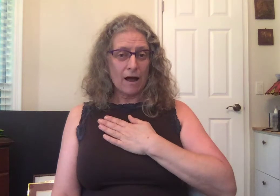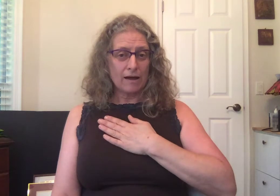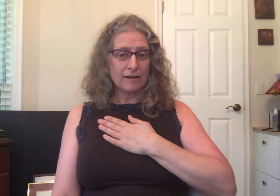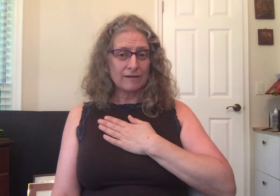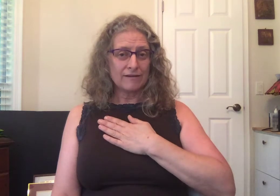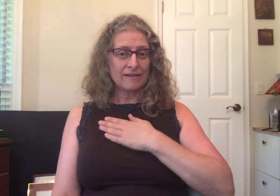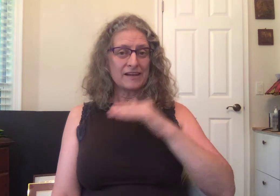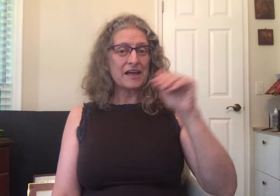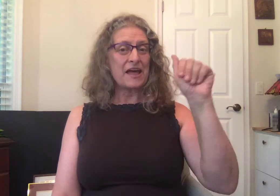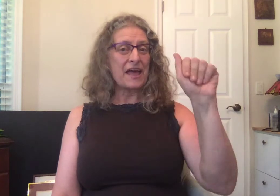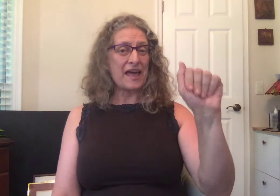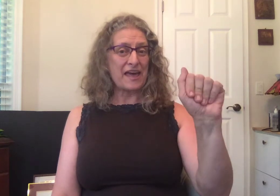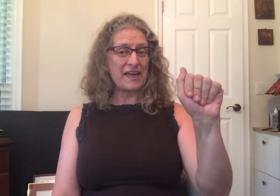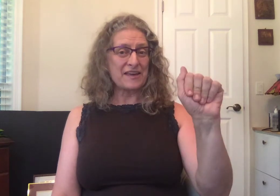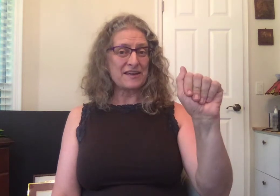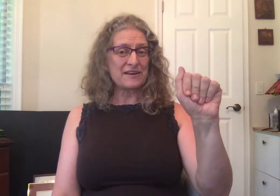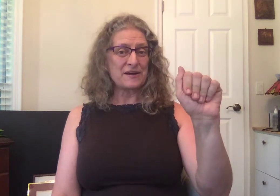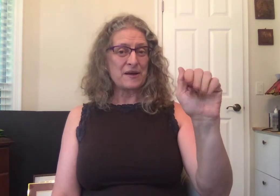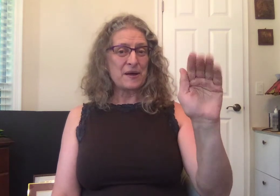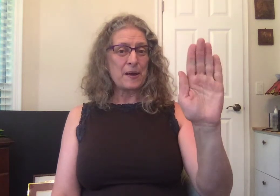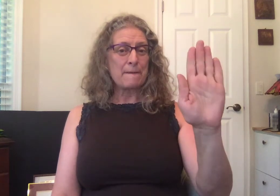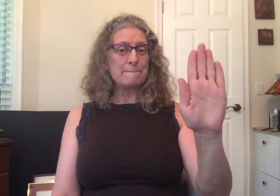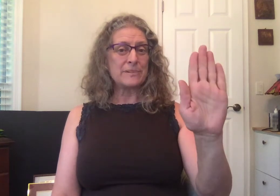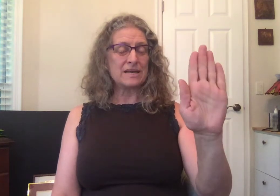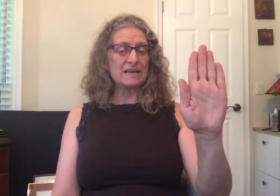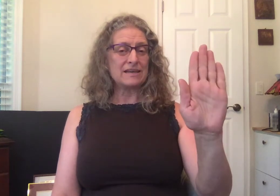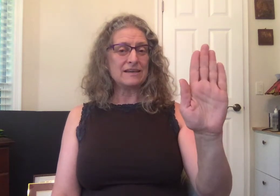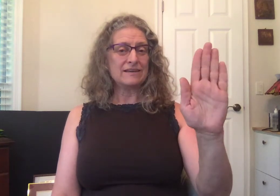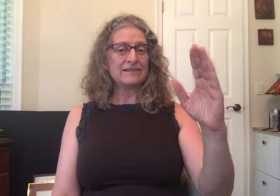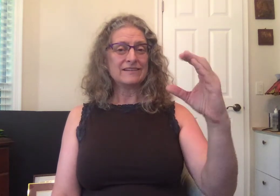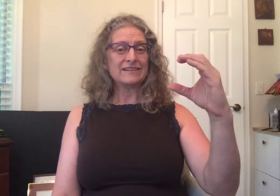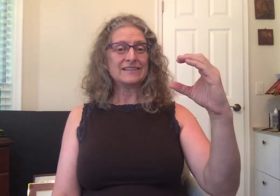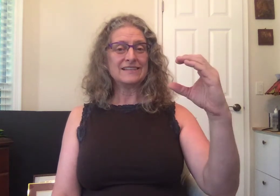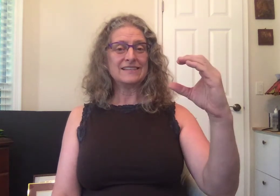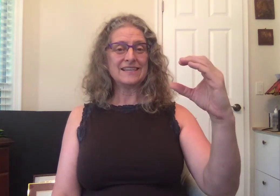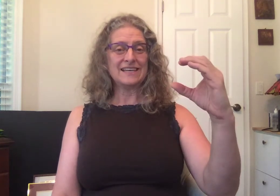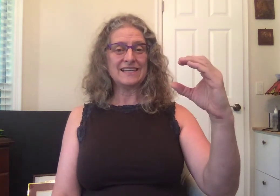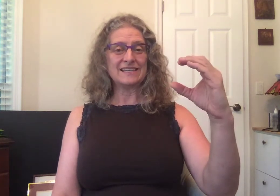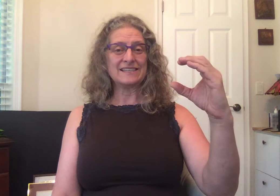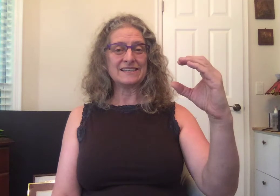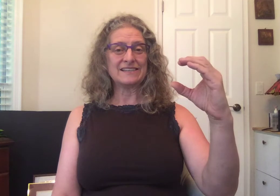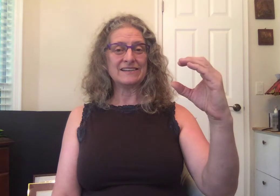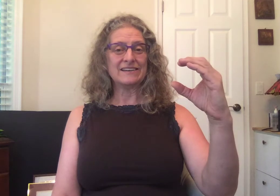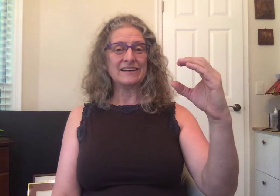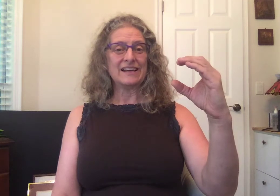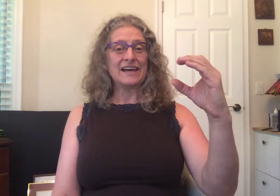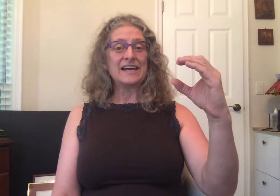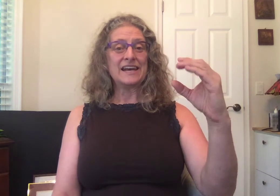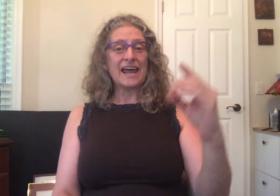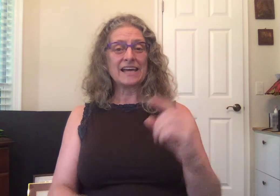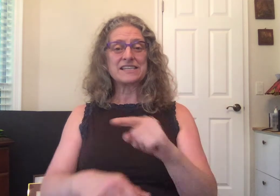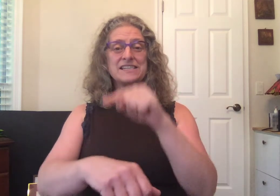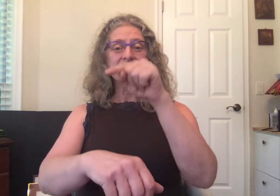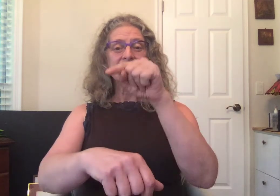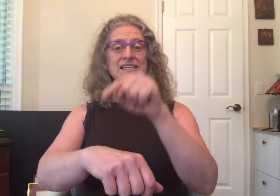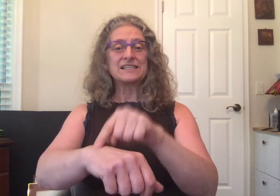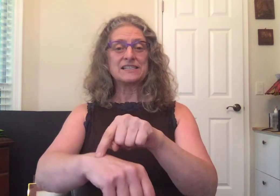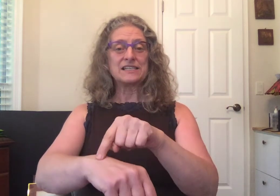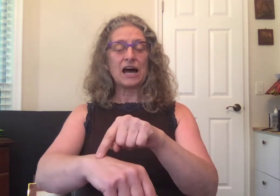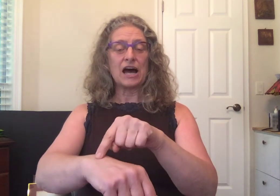my A, B, C's. Next